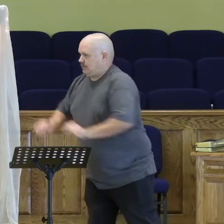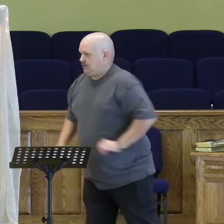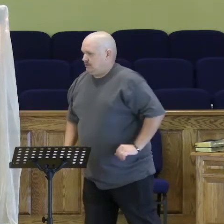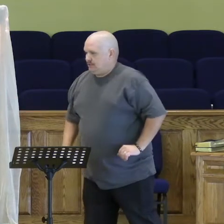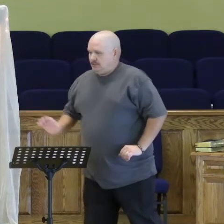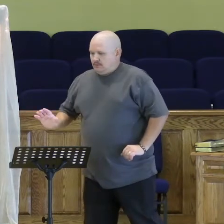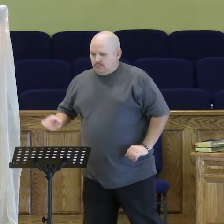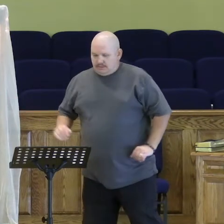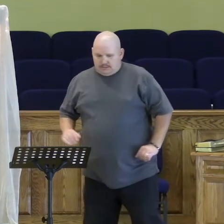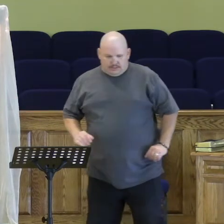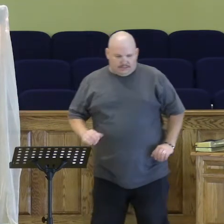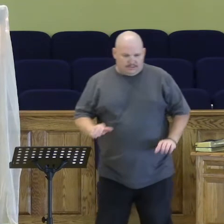Hold on.